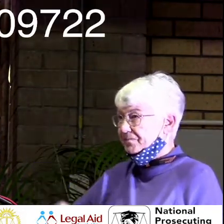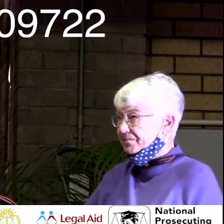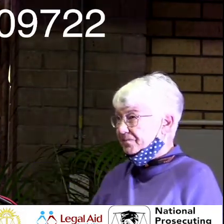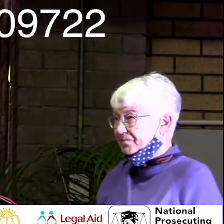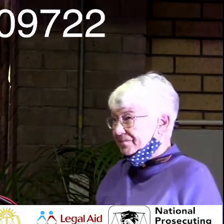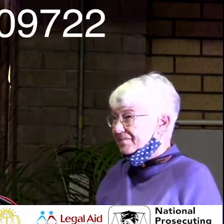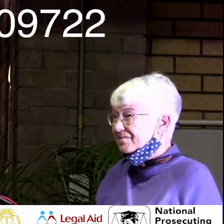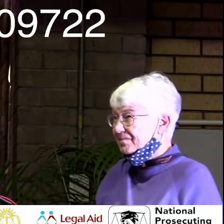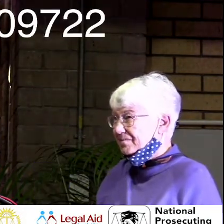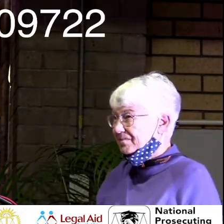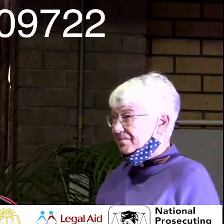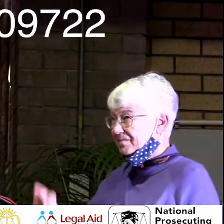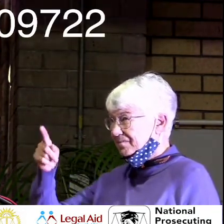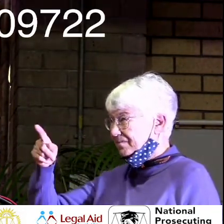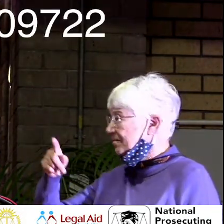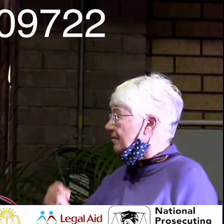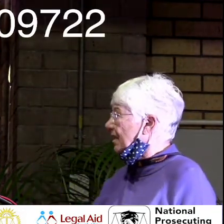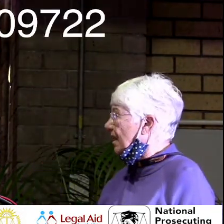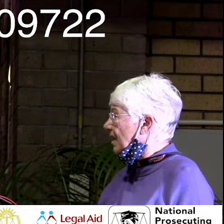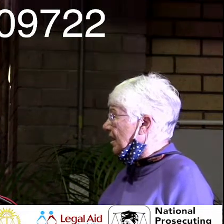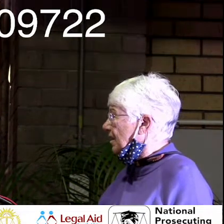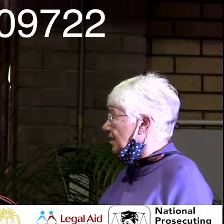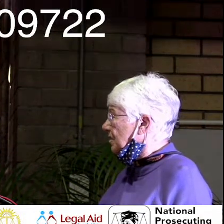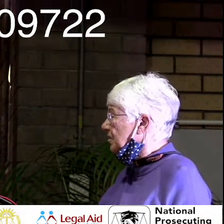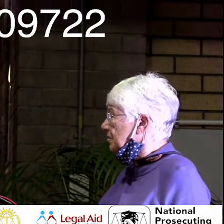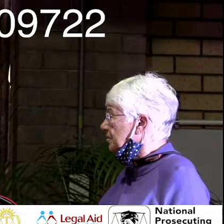Bella is a fully fledged police station.